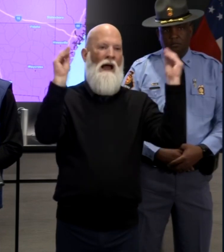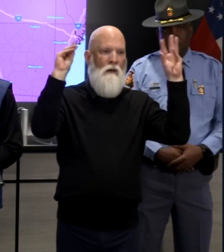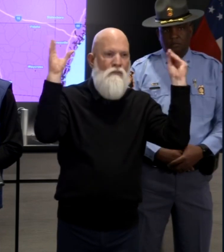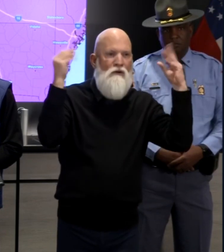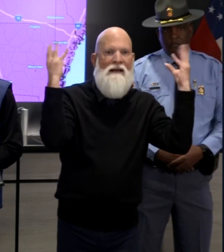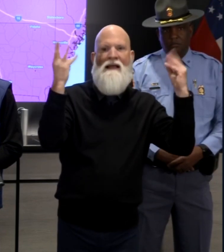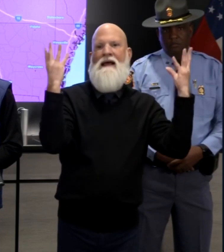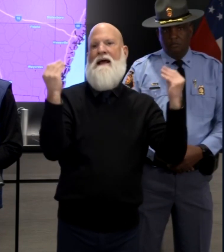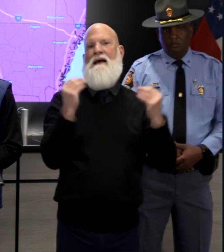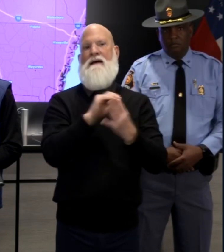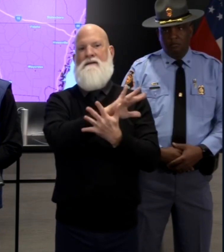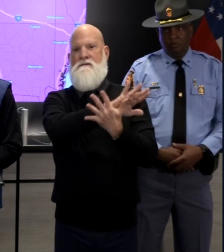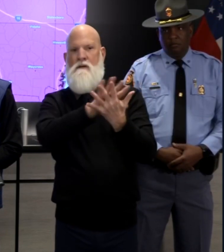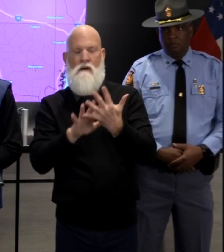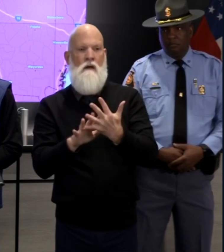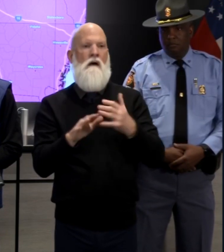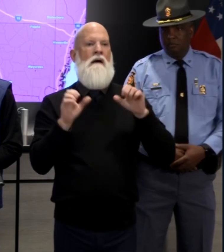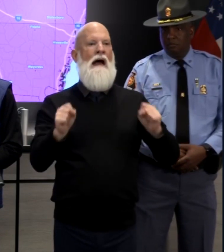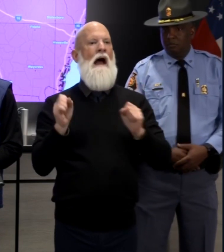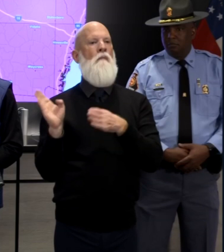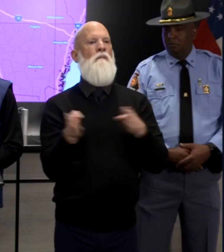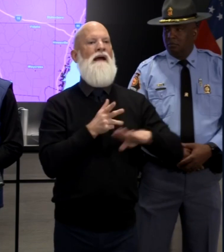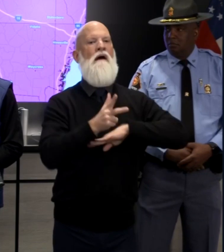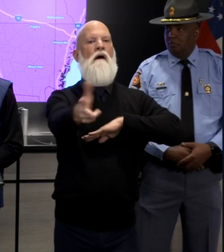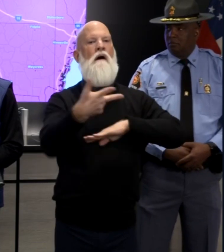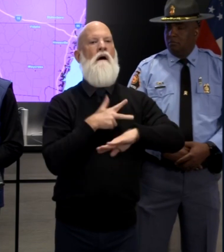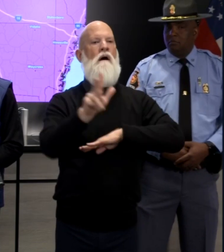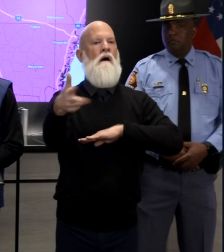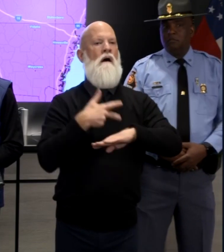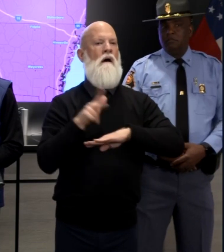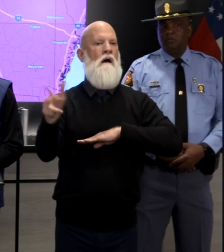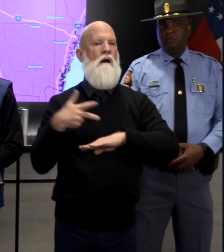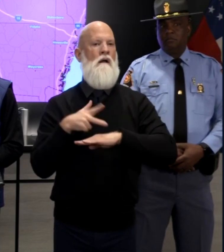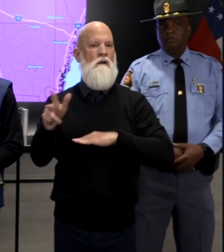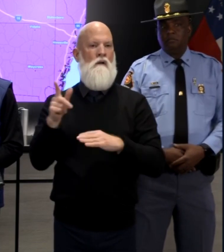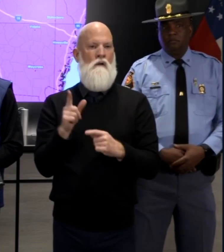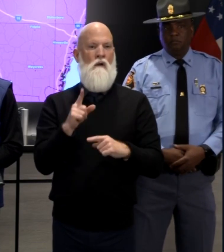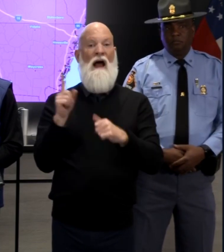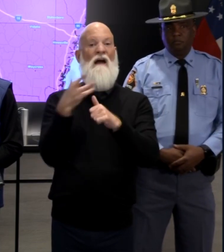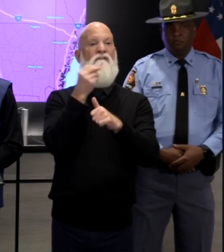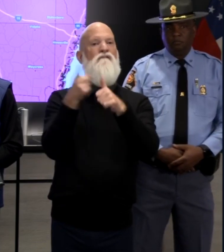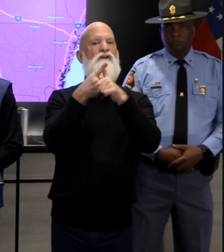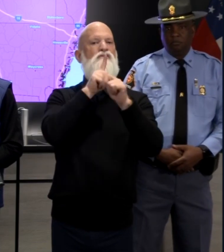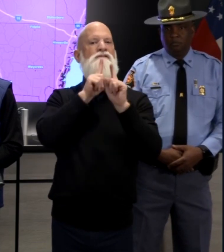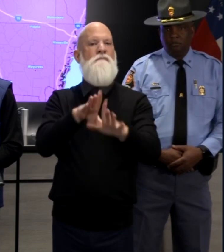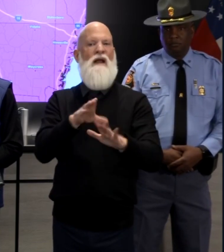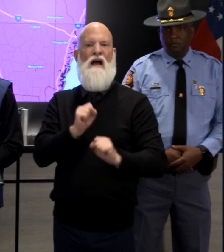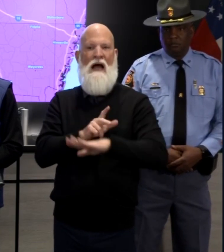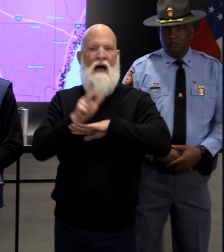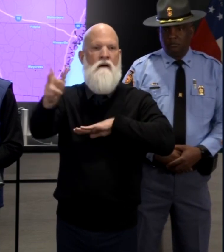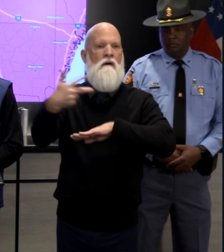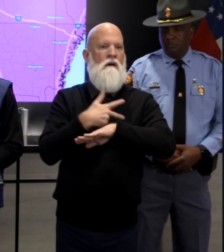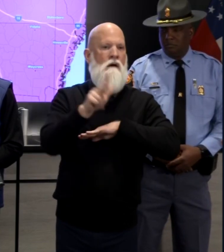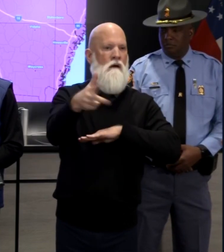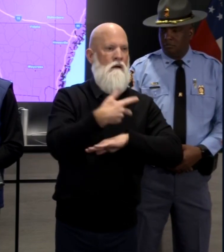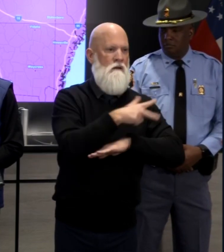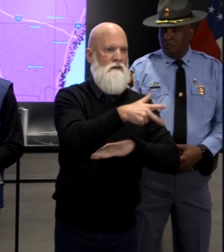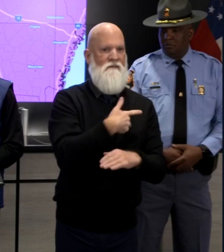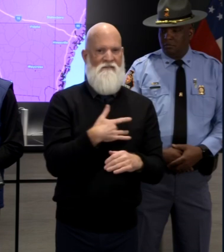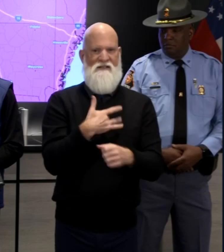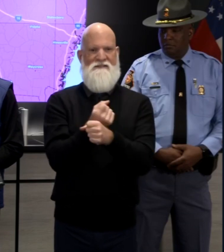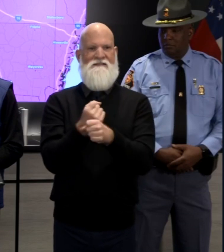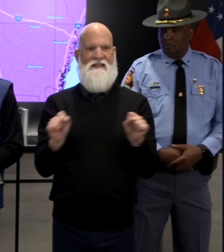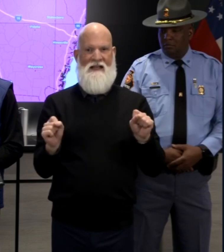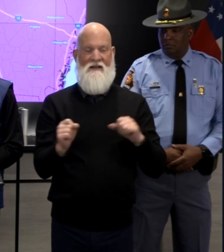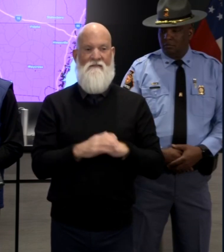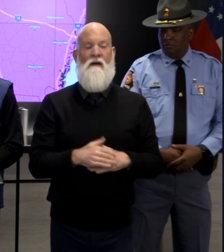we're trying to get fire trucks or ambulances and our first responders to people that need them. So again, you know, I know it's aggravating dealing